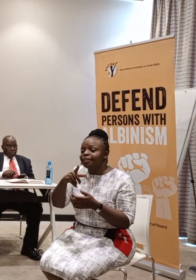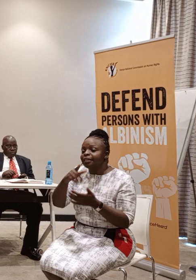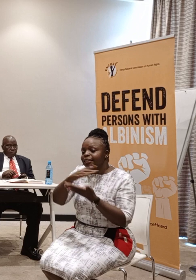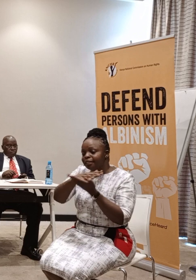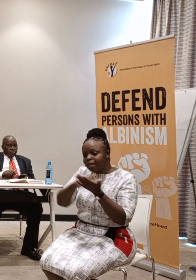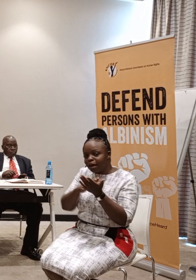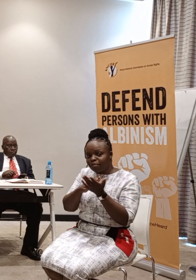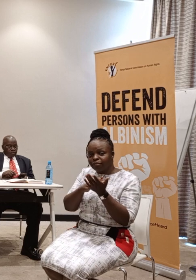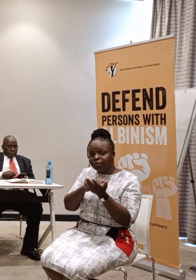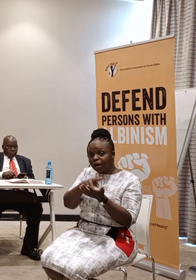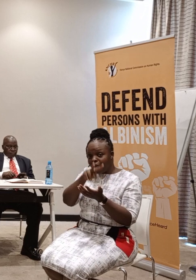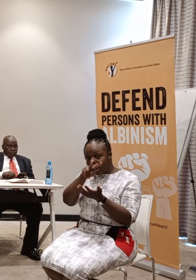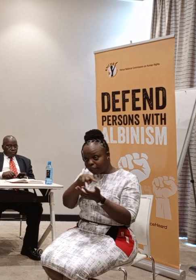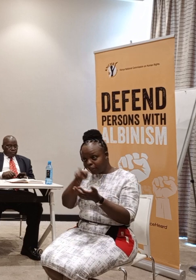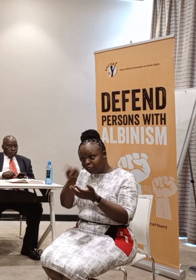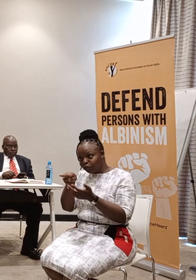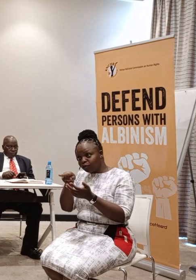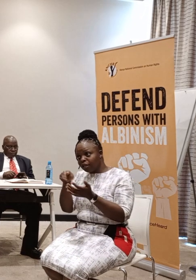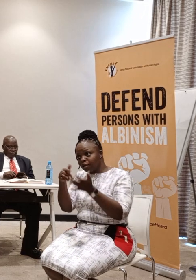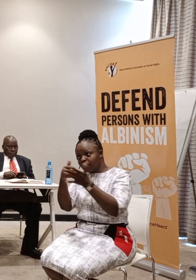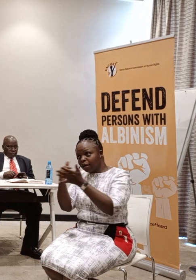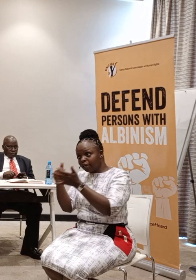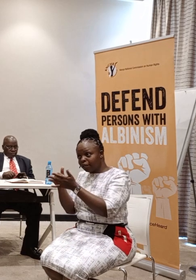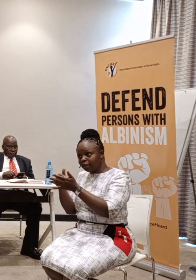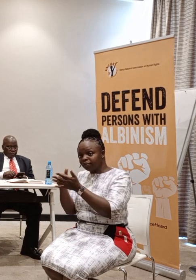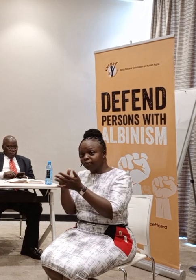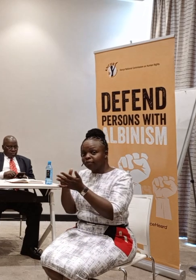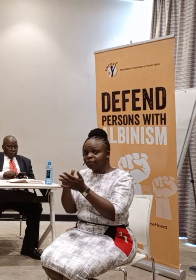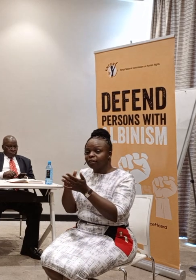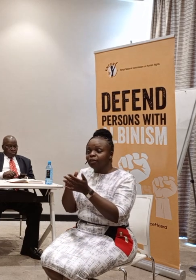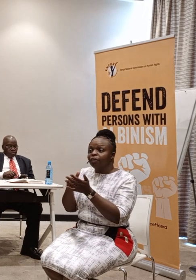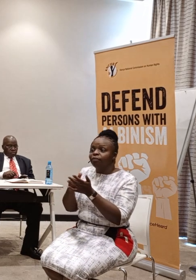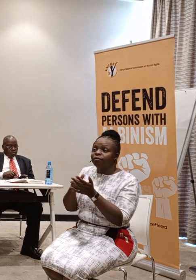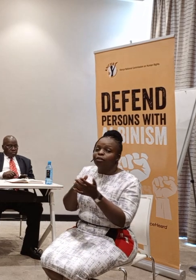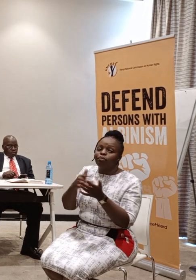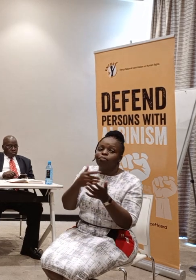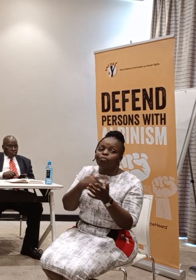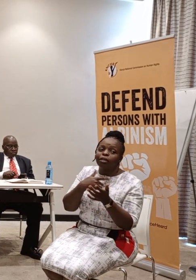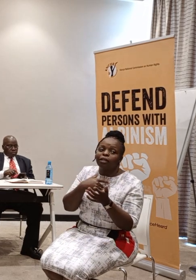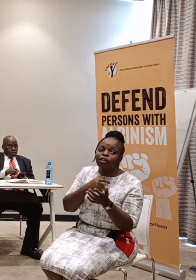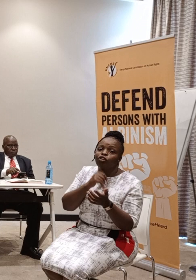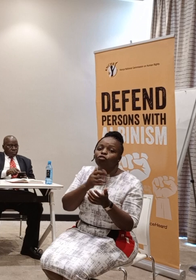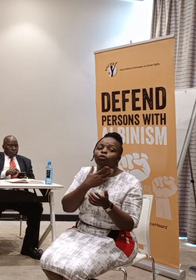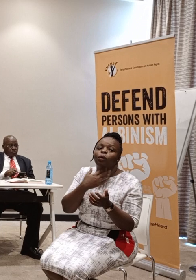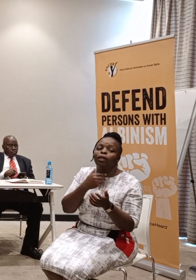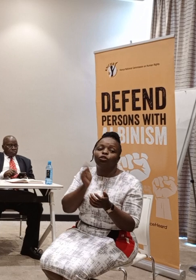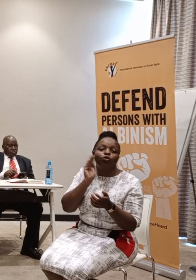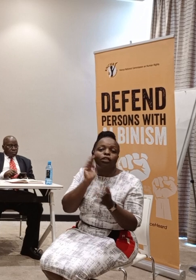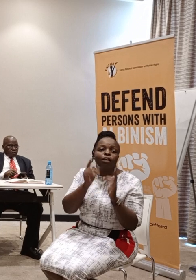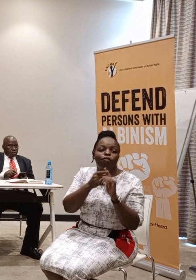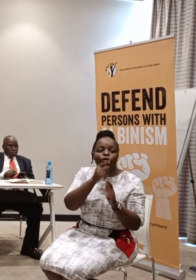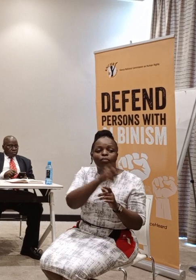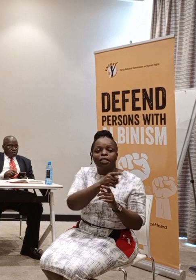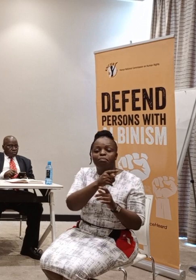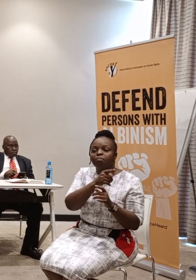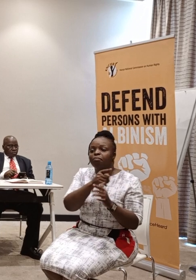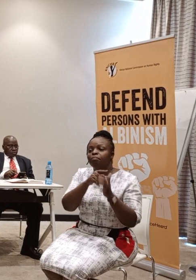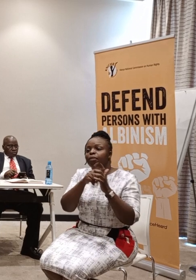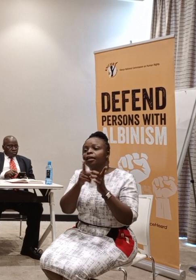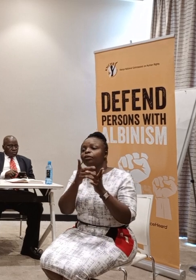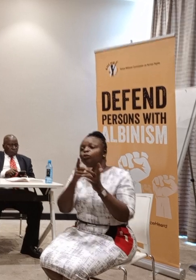the Mheshimiwa at large as a contributor. Me, I wanted to transition from his presentation. So now we have started with the men.